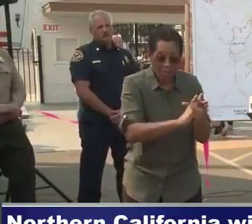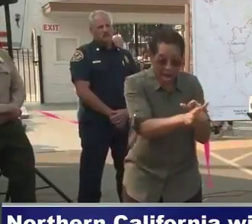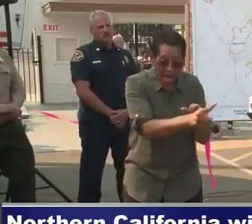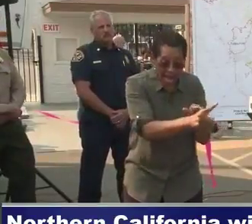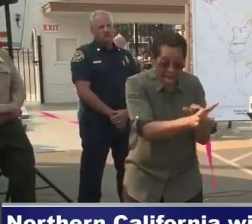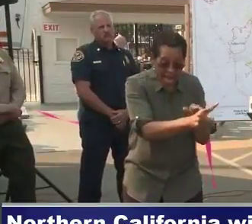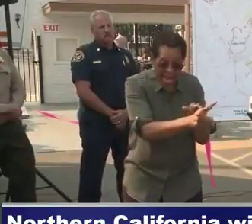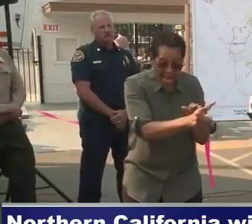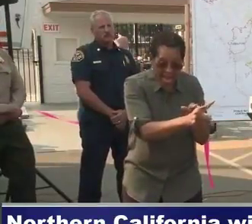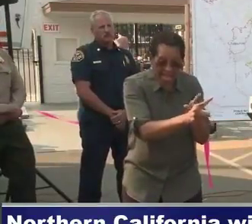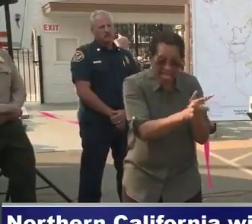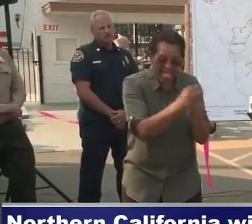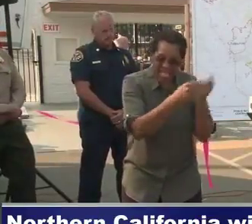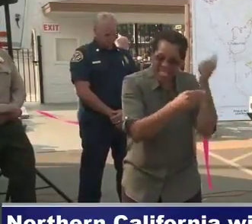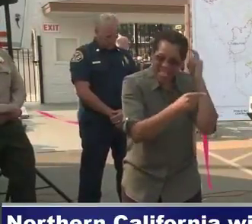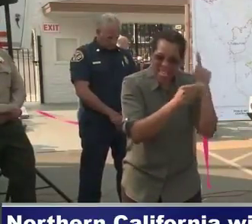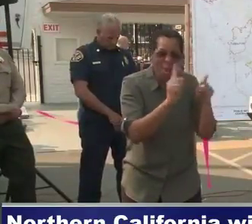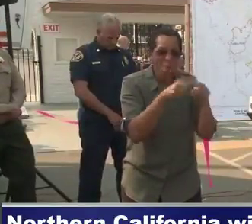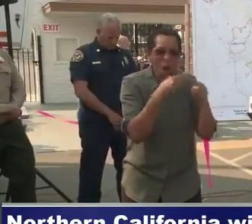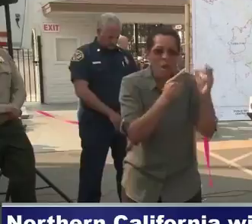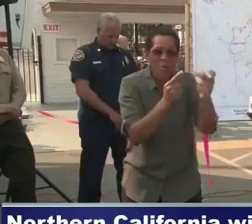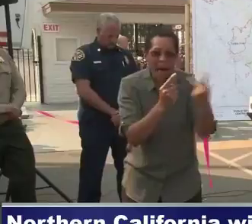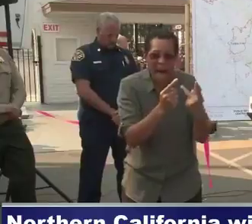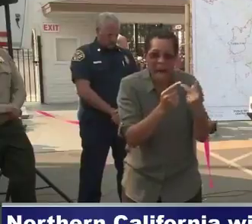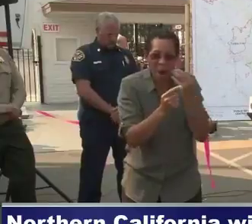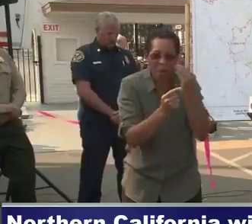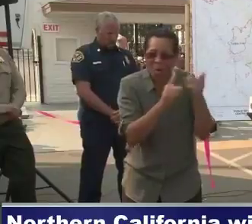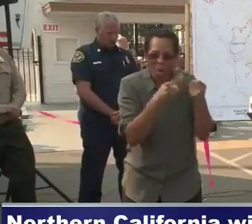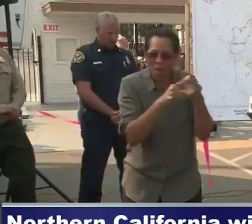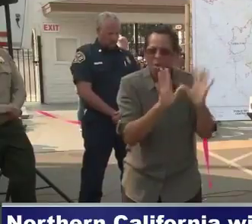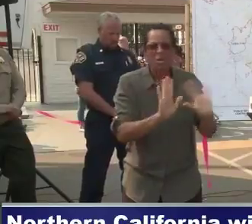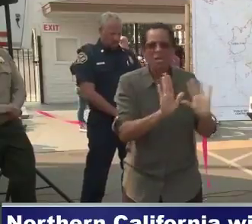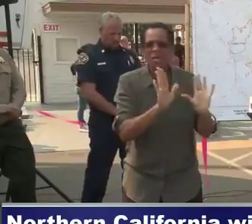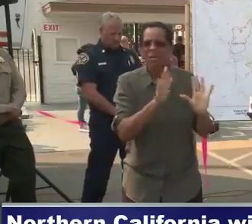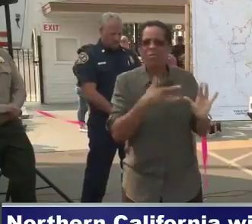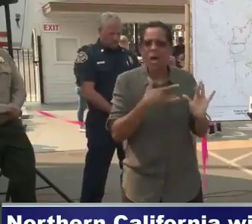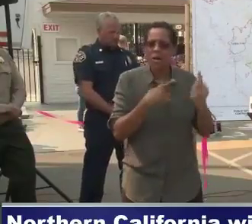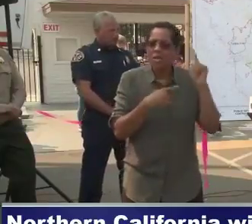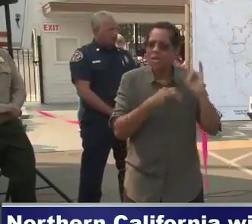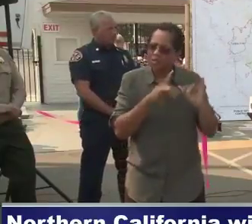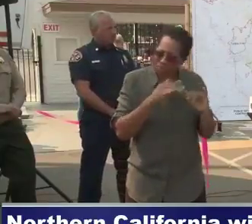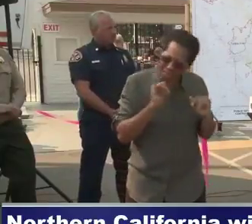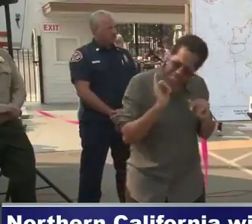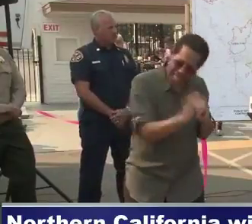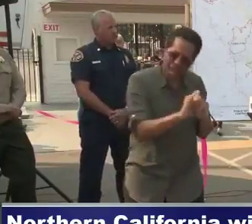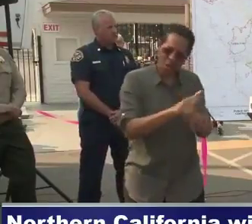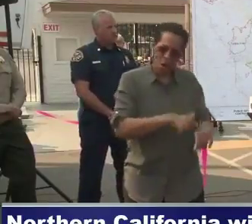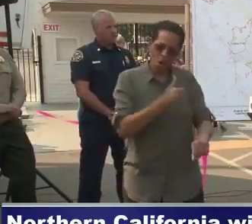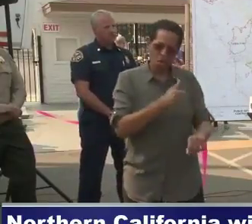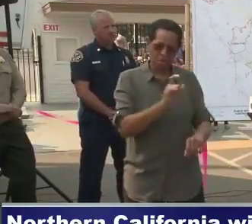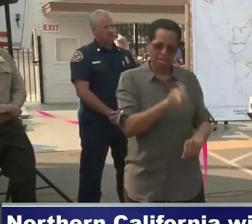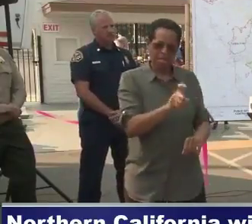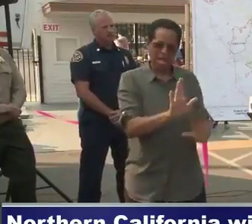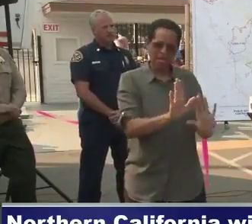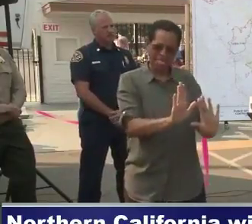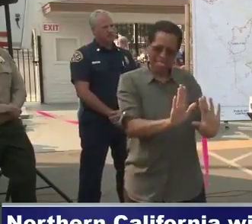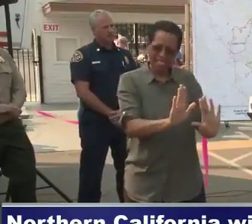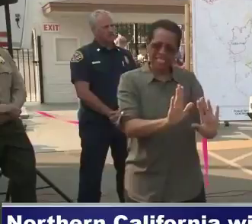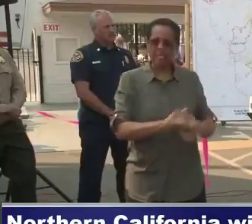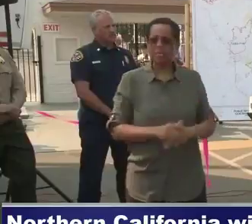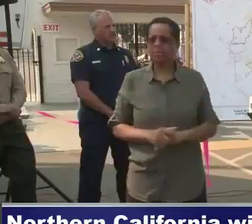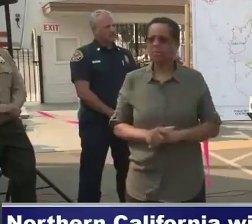repopulation. We start talking about it immediately because we don't want to keep anybody out of their homes 1 minute longer than we have to. So I can tell you that